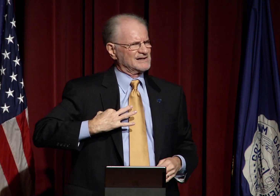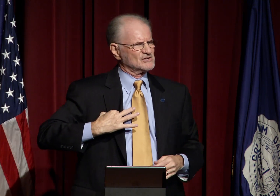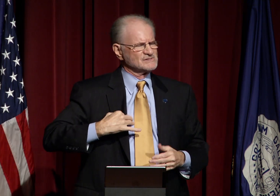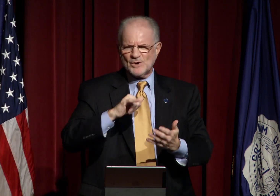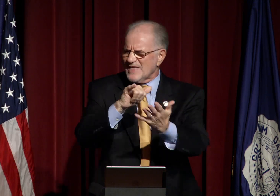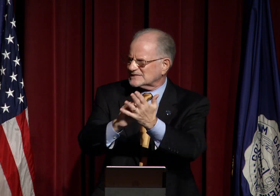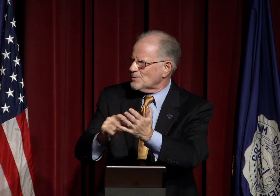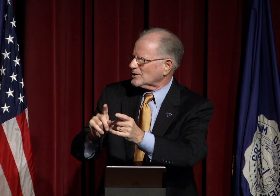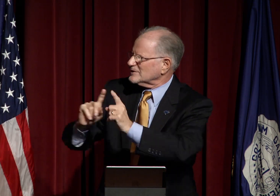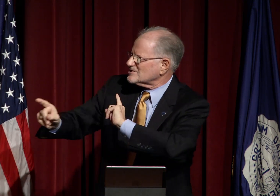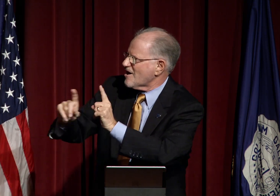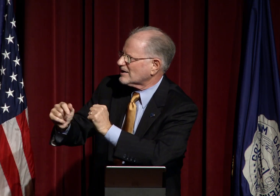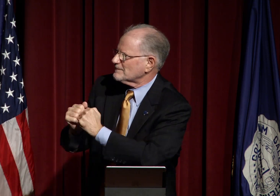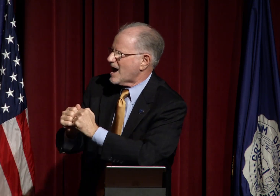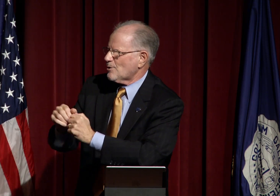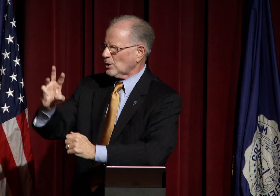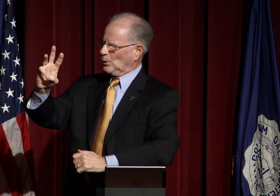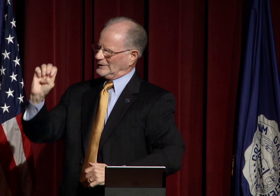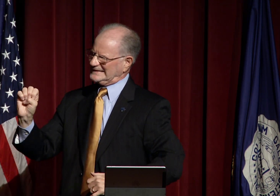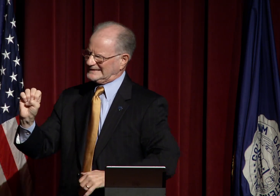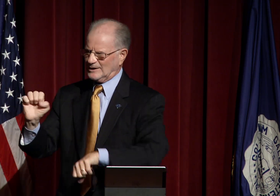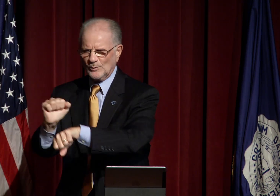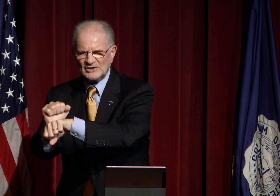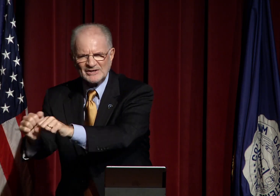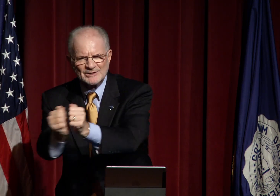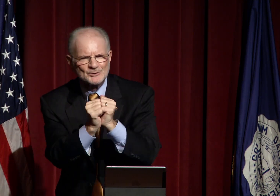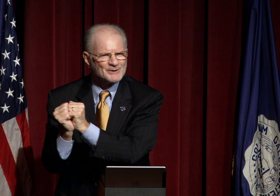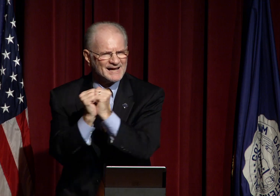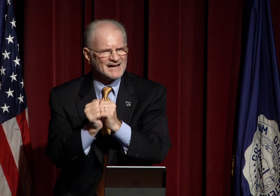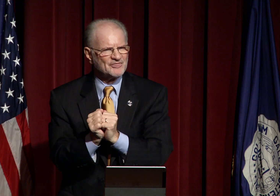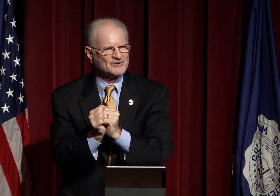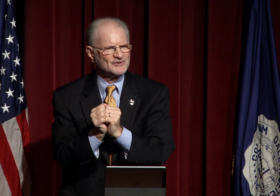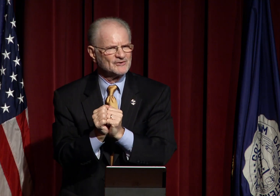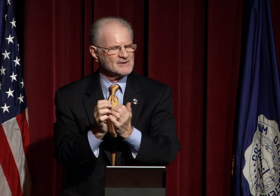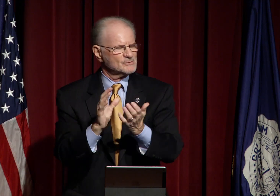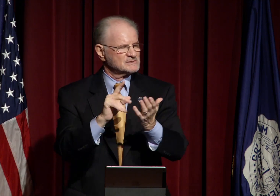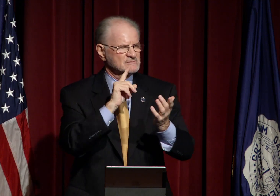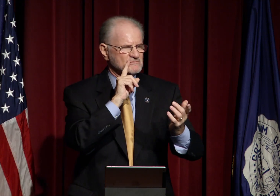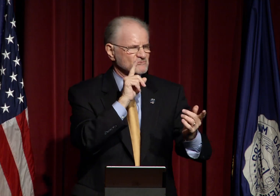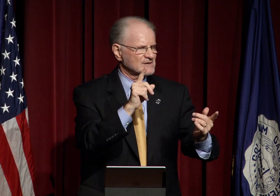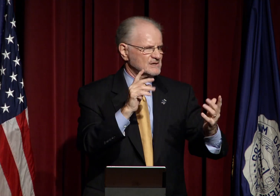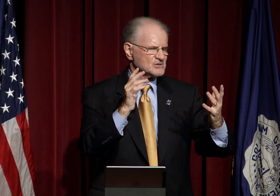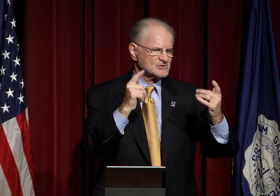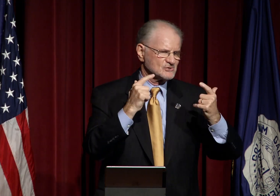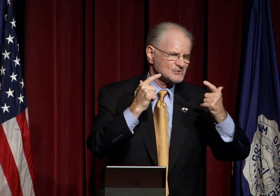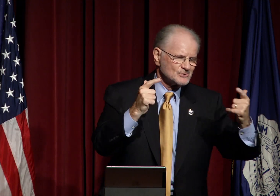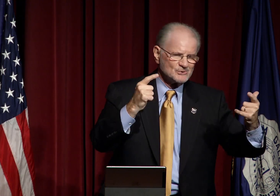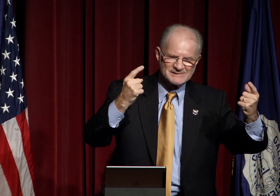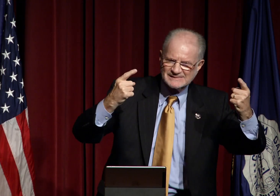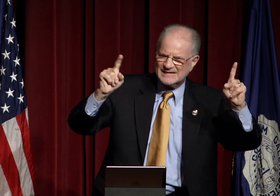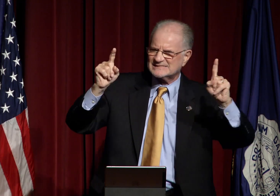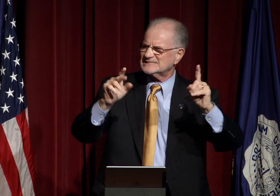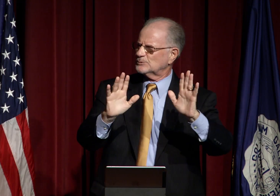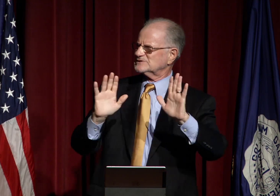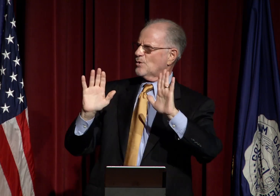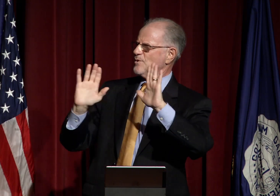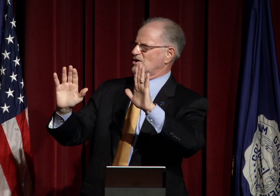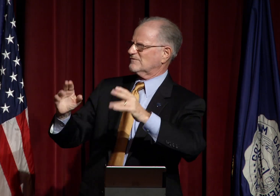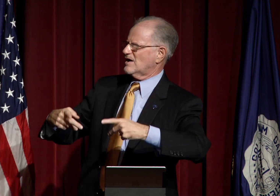We had more than 100 volunteers bringing this to pass. This truly speaks to the notion of we